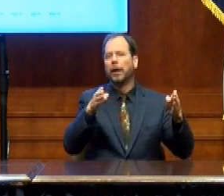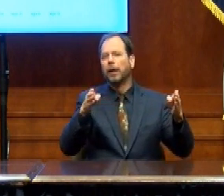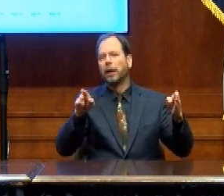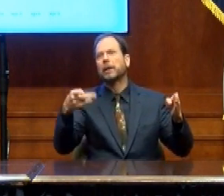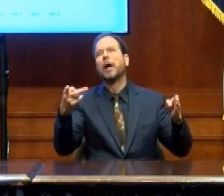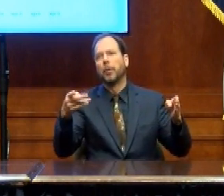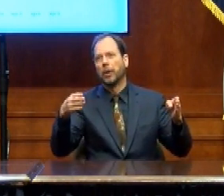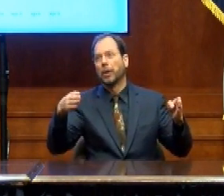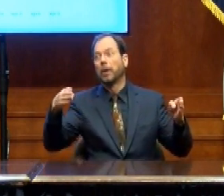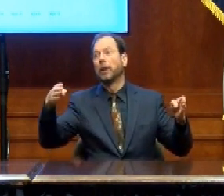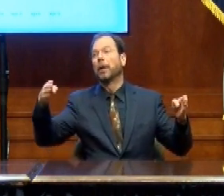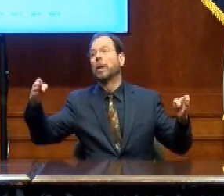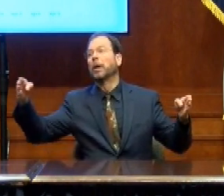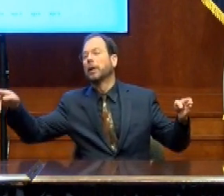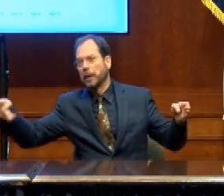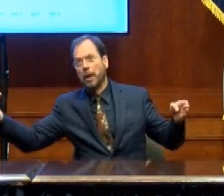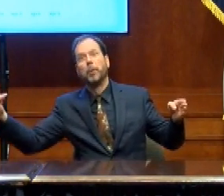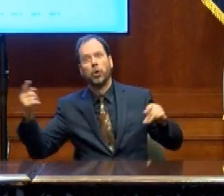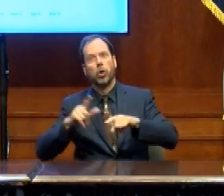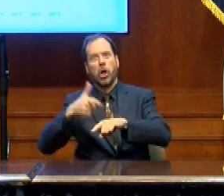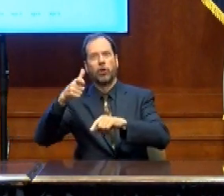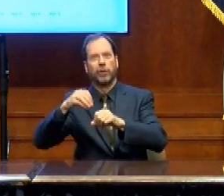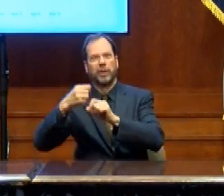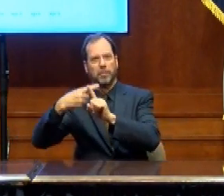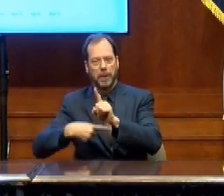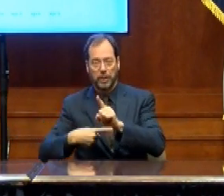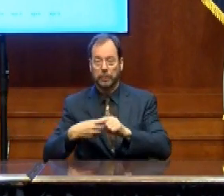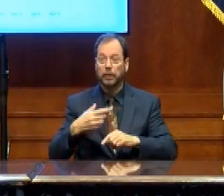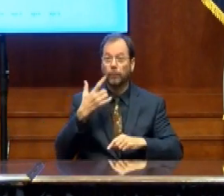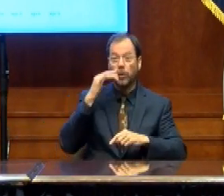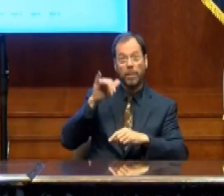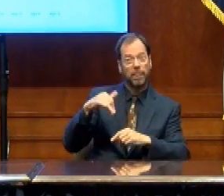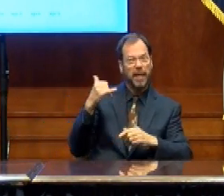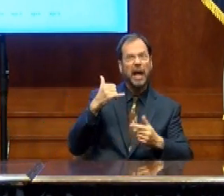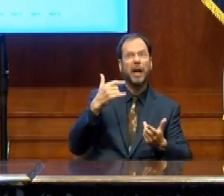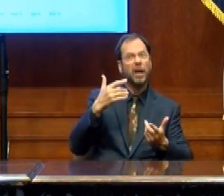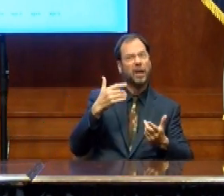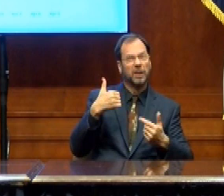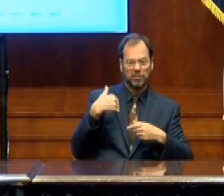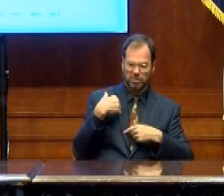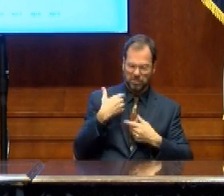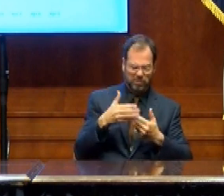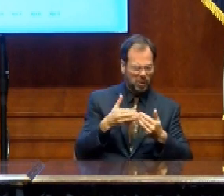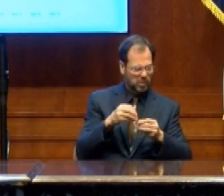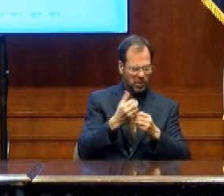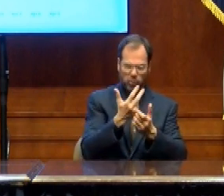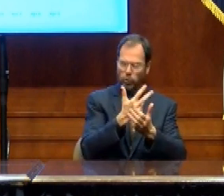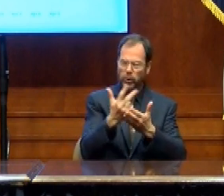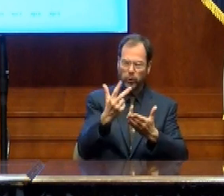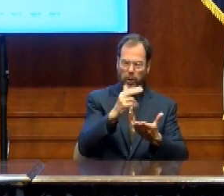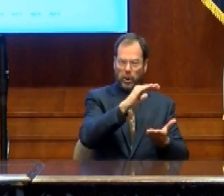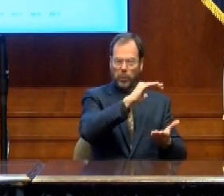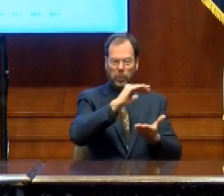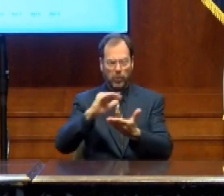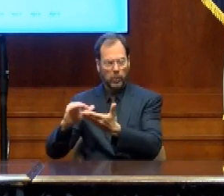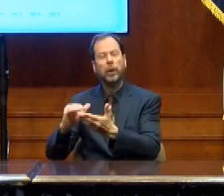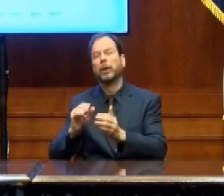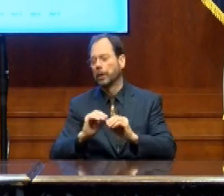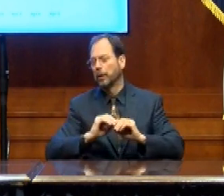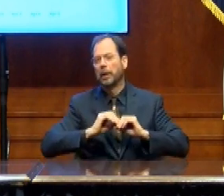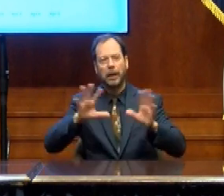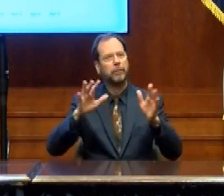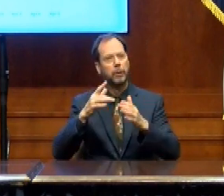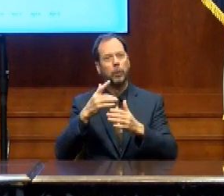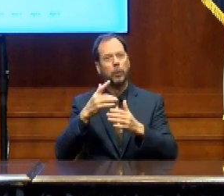increase significantly over the past month. And so to go to this level over a period of a couple, 3 weeks' time is